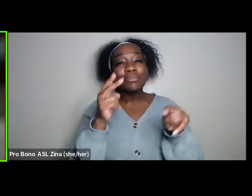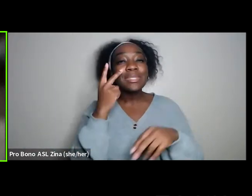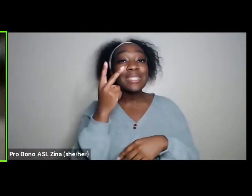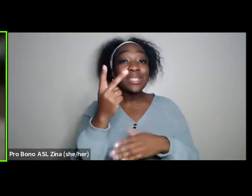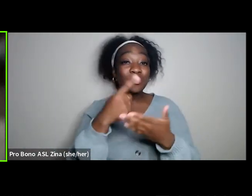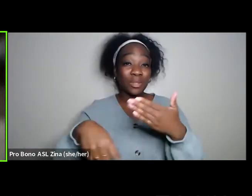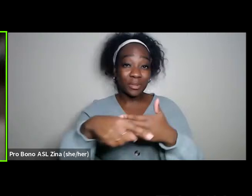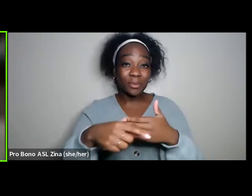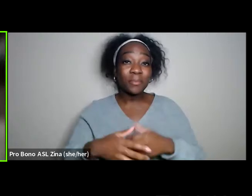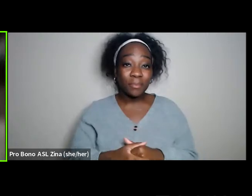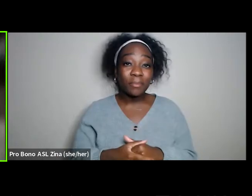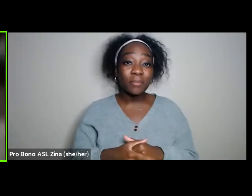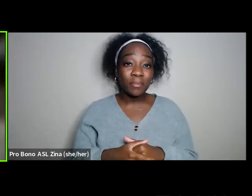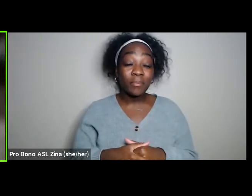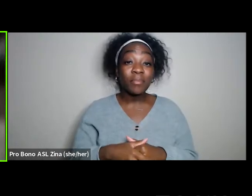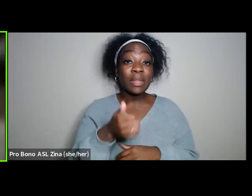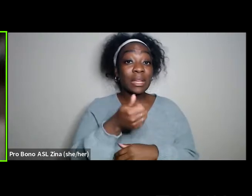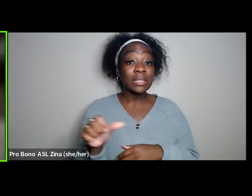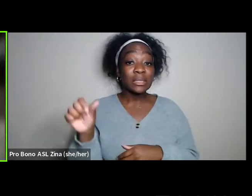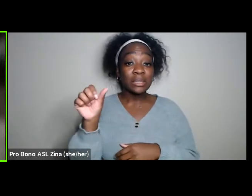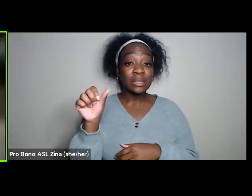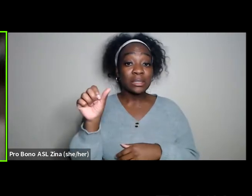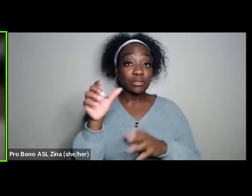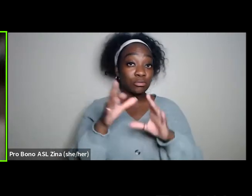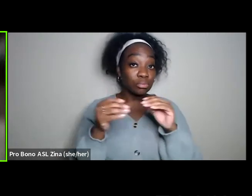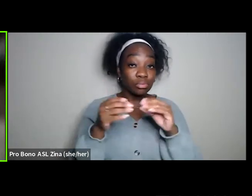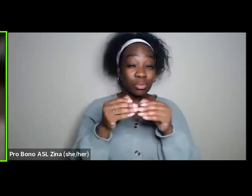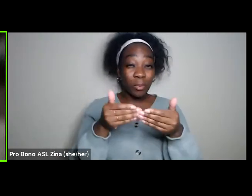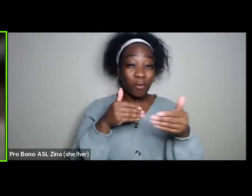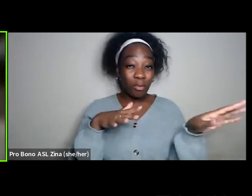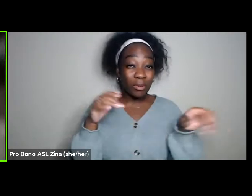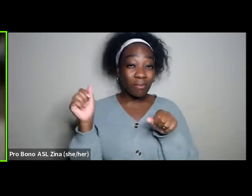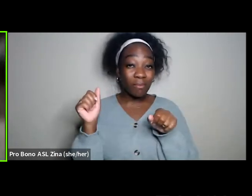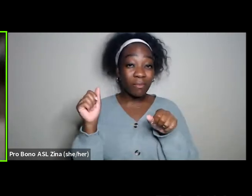week. Anything before we go?